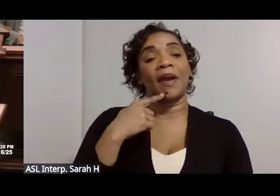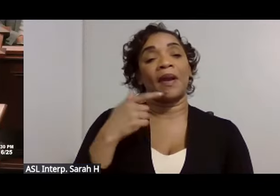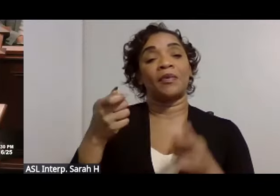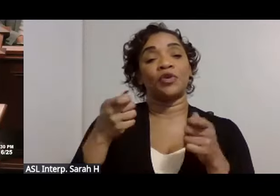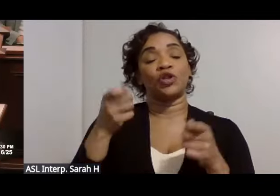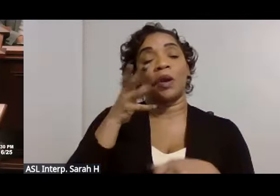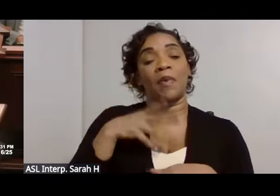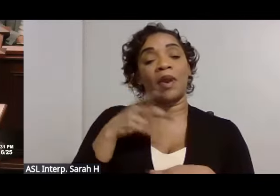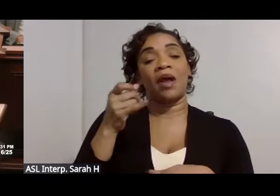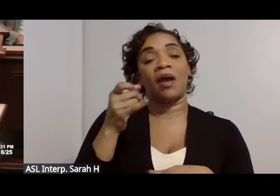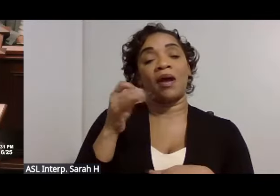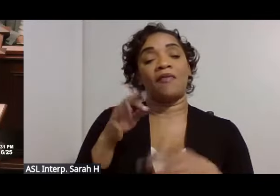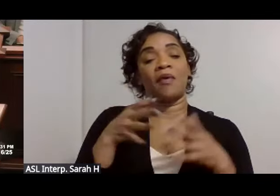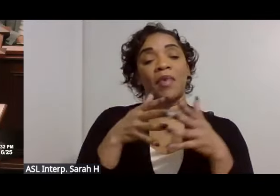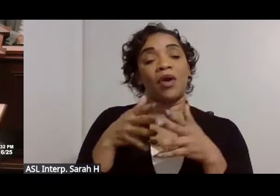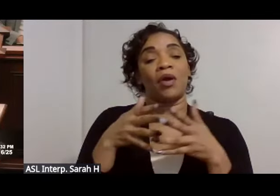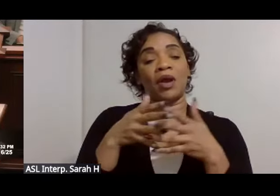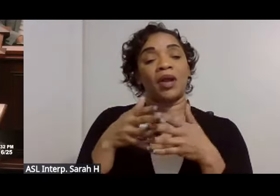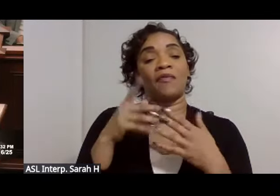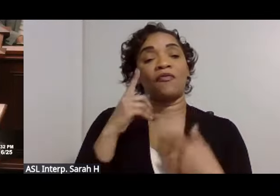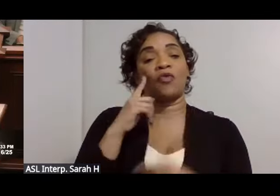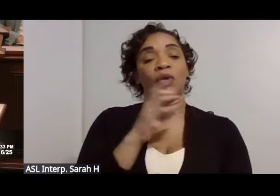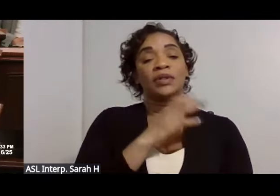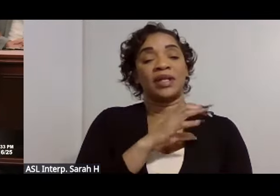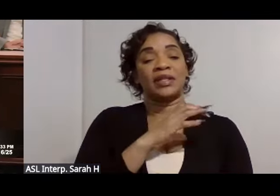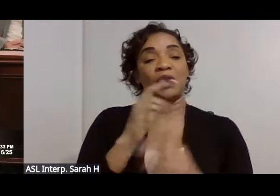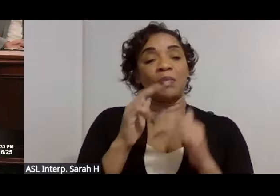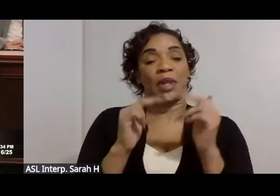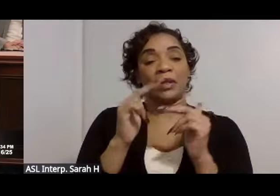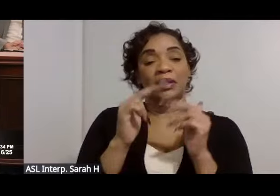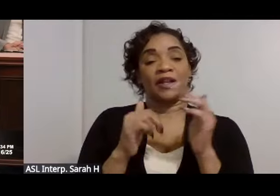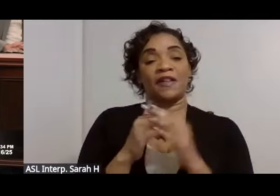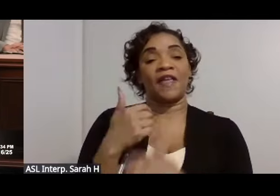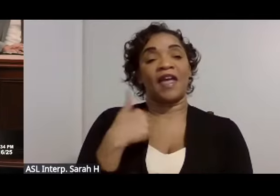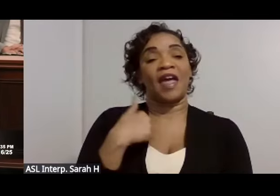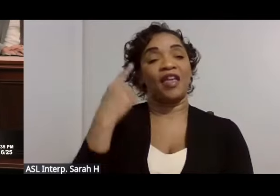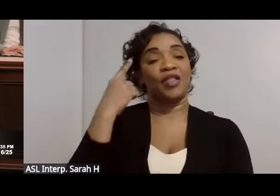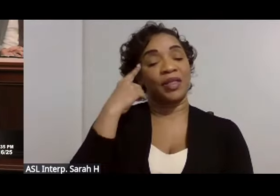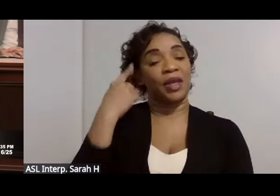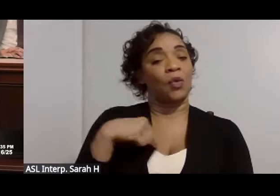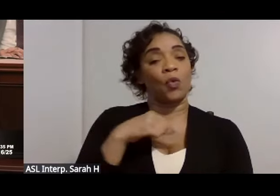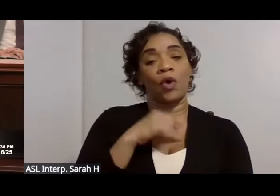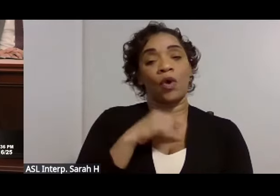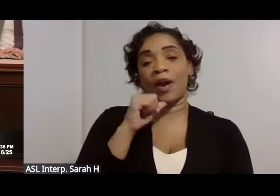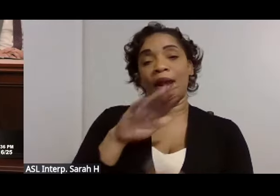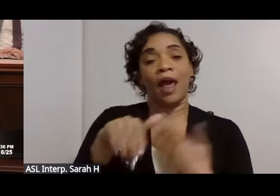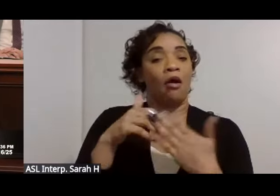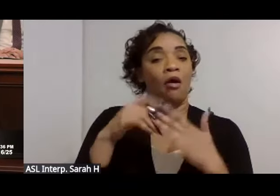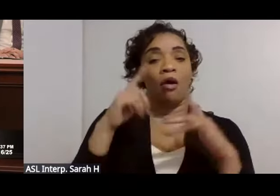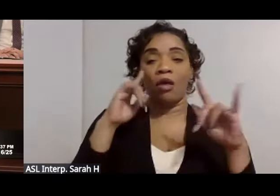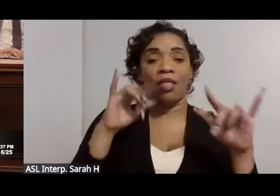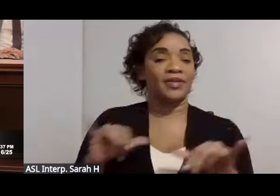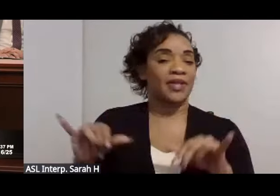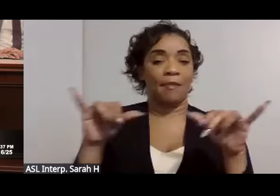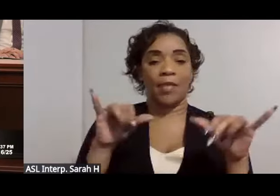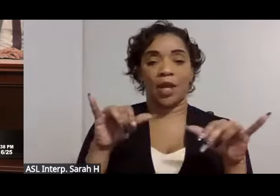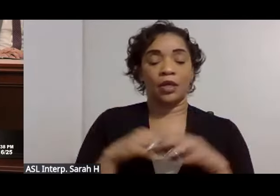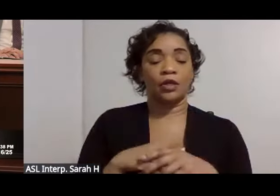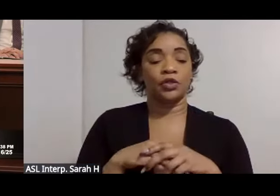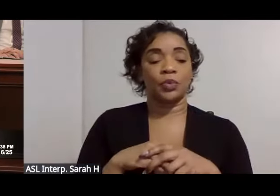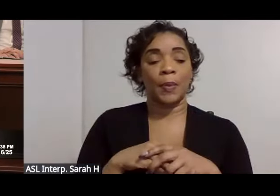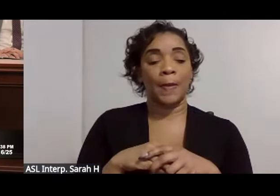Voting. I think there's, maybe we're not all on the same page. There